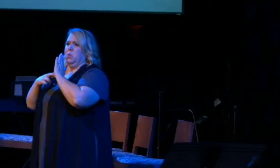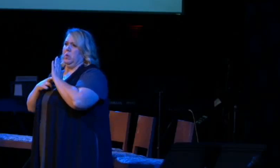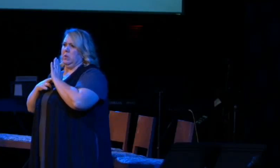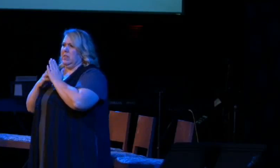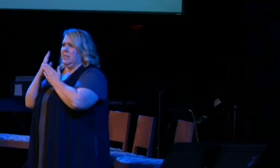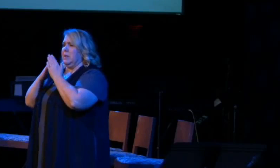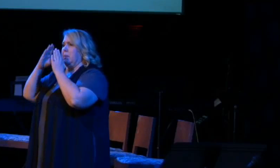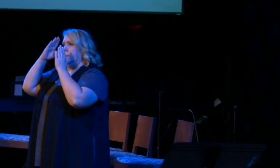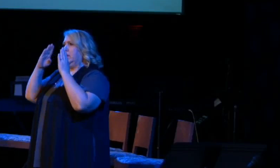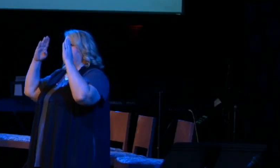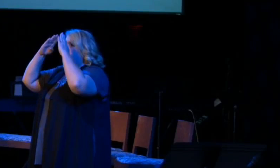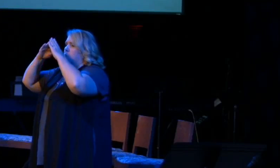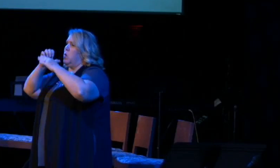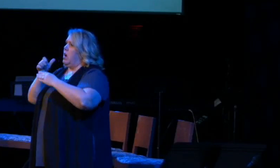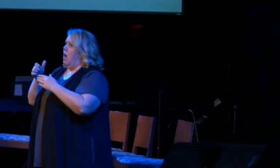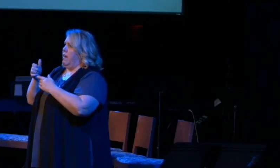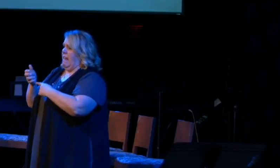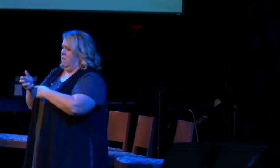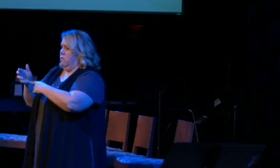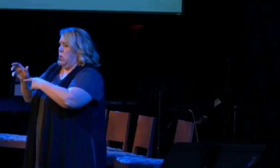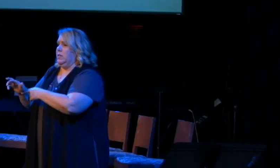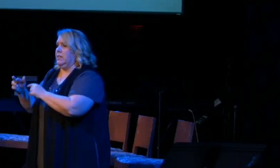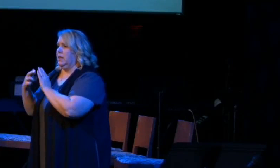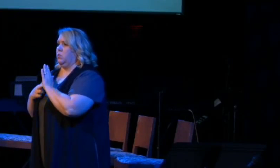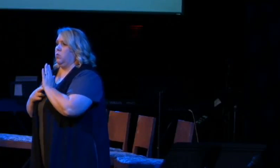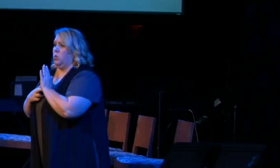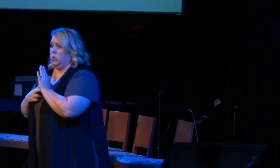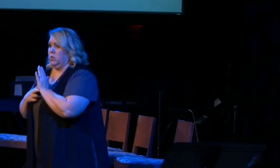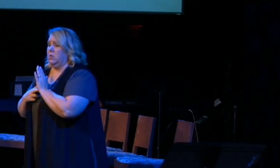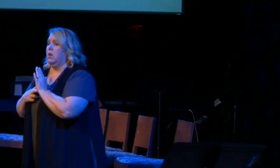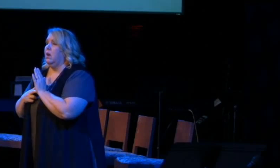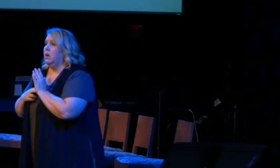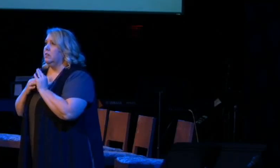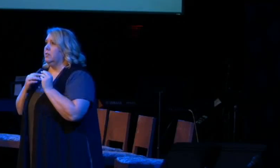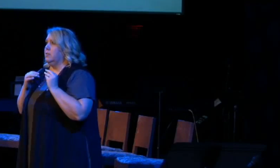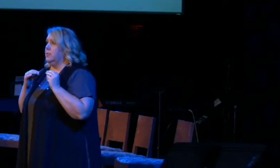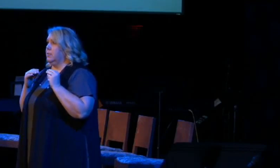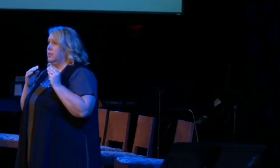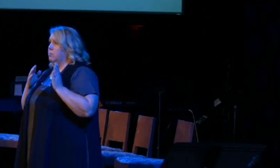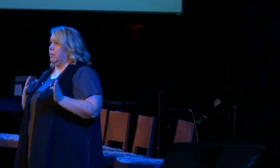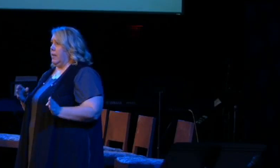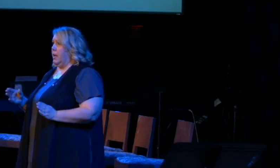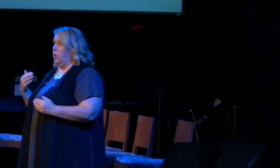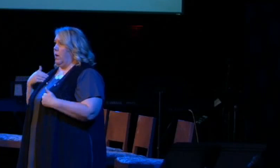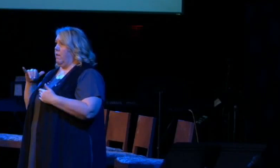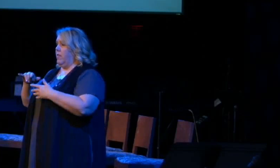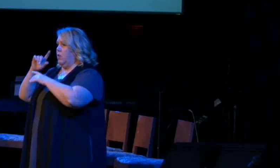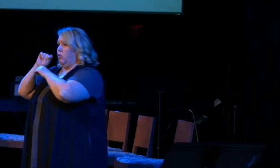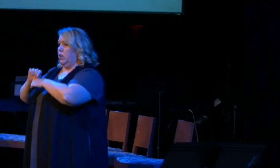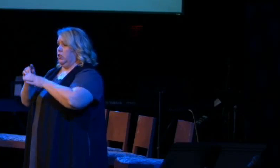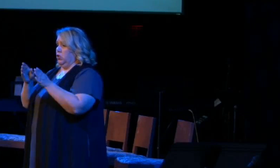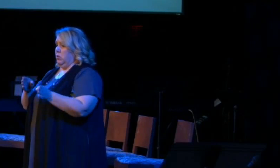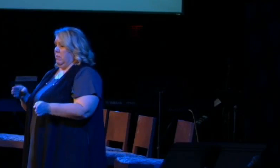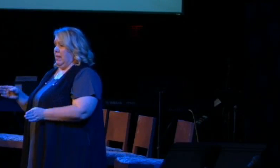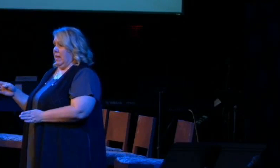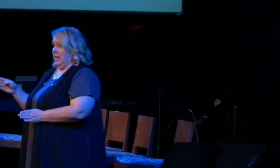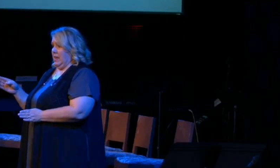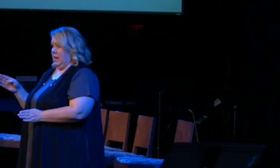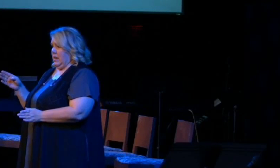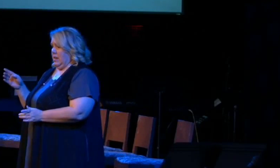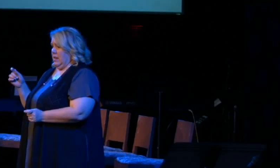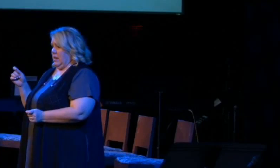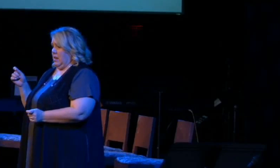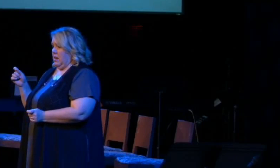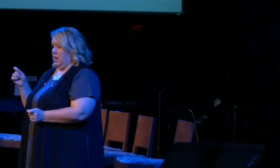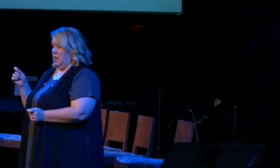some bishops were not enforcing those rules. The plan came forward to take that traditional plan and ramp